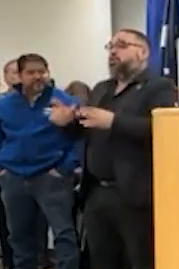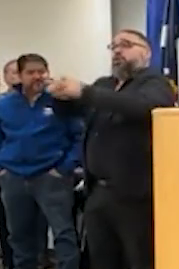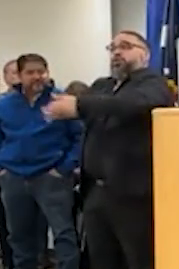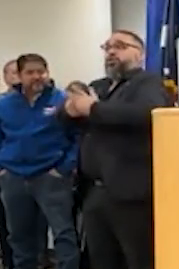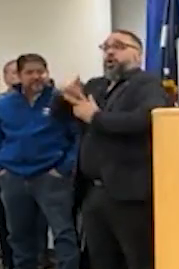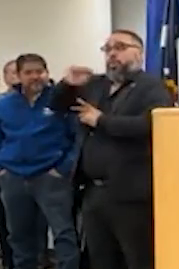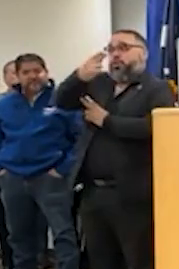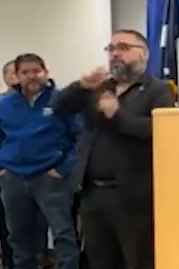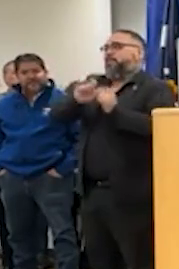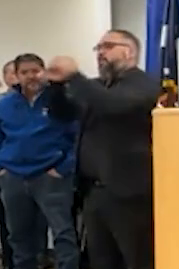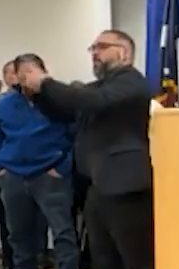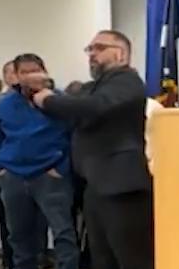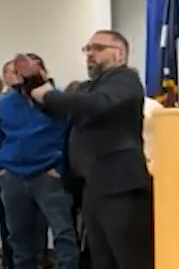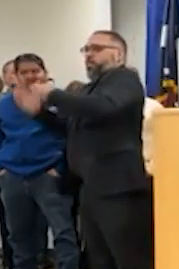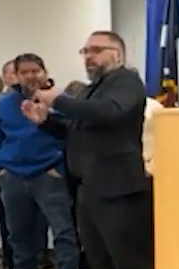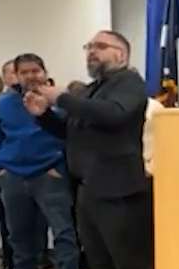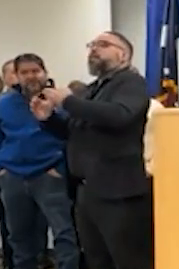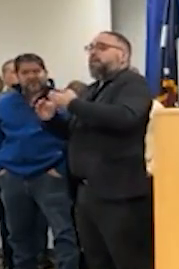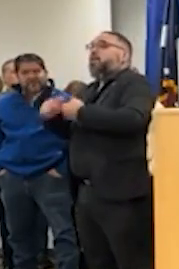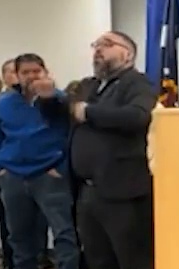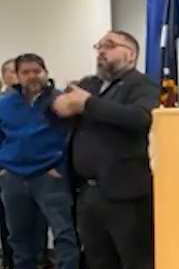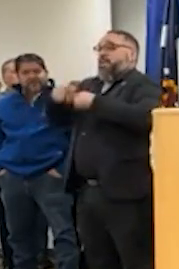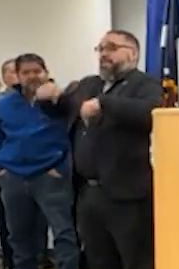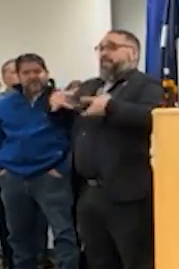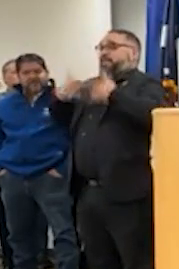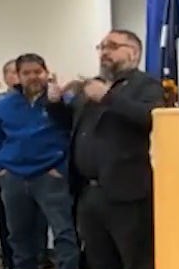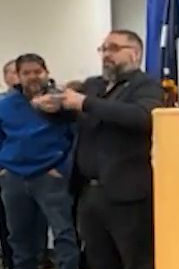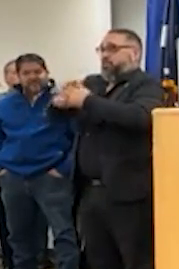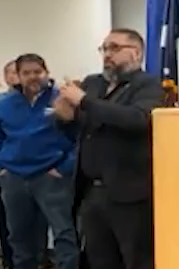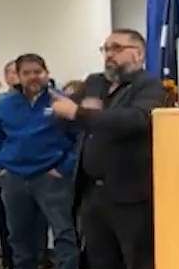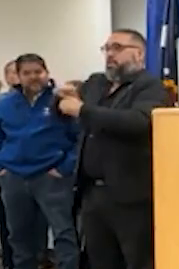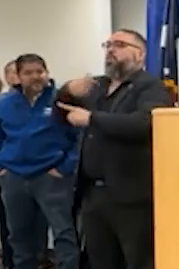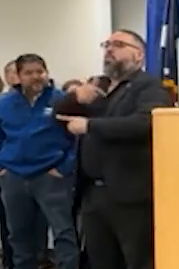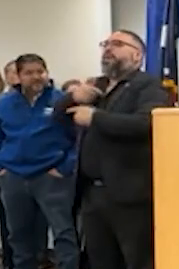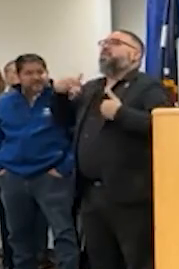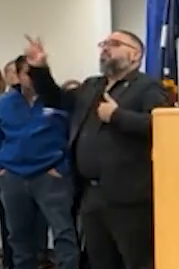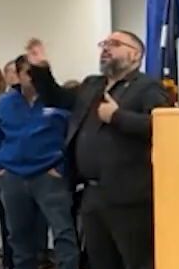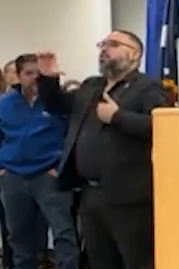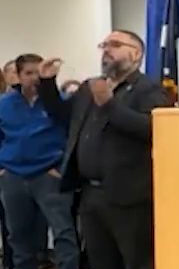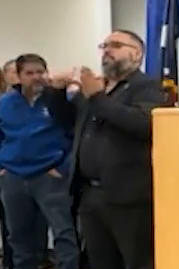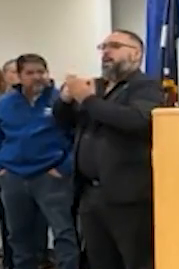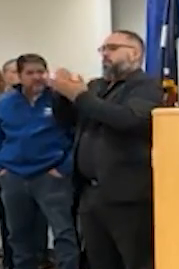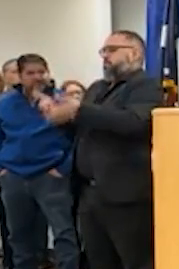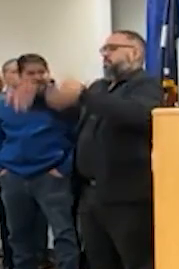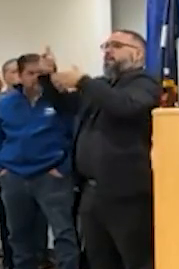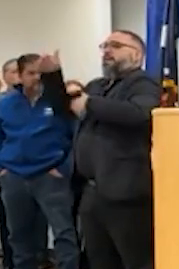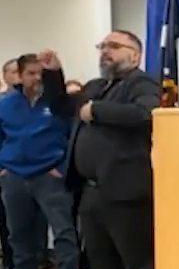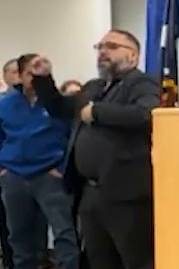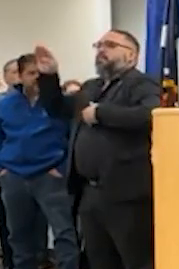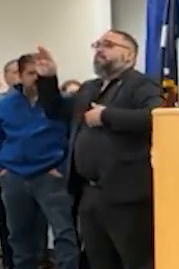and will continue throughout the weekend. At the start of this event, we had almost 800,000 gallons of brine on hand, and we will continue to produce more as